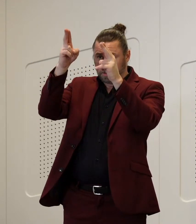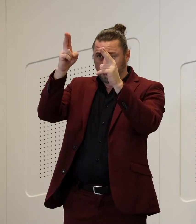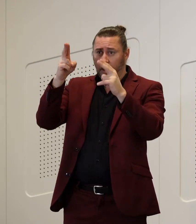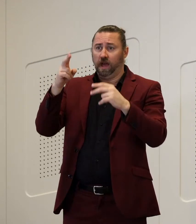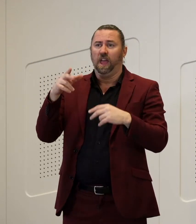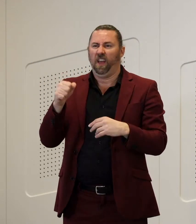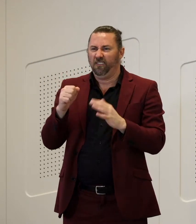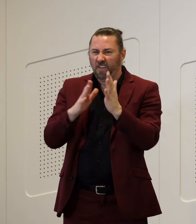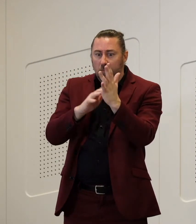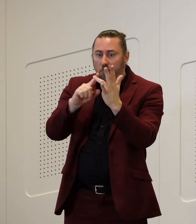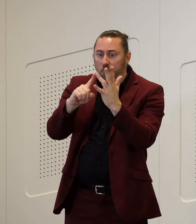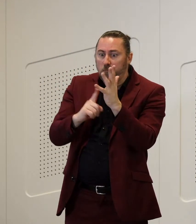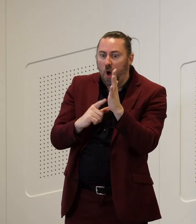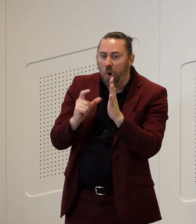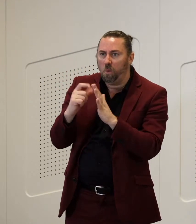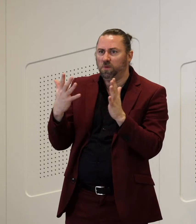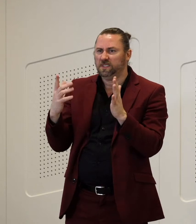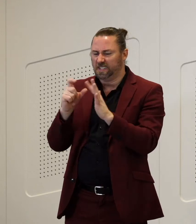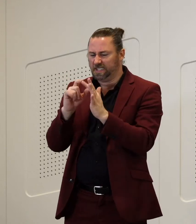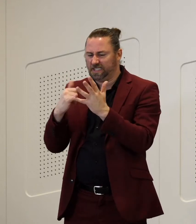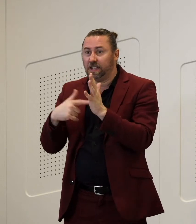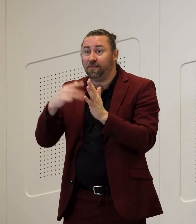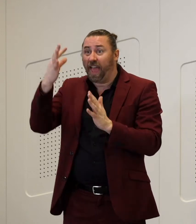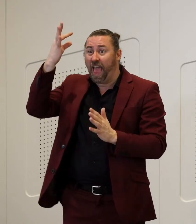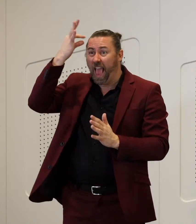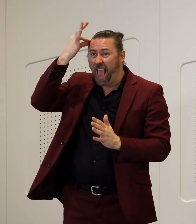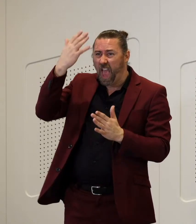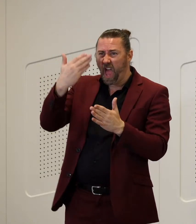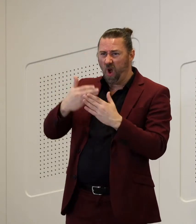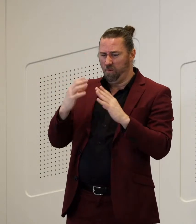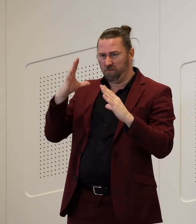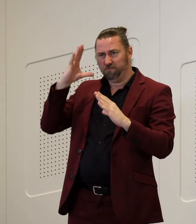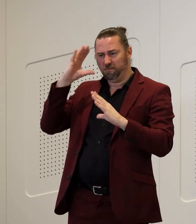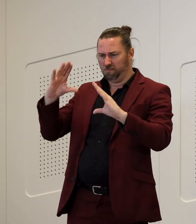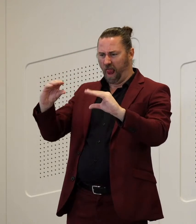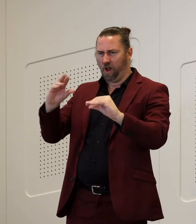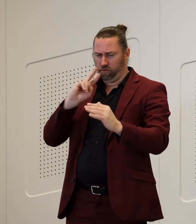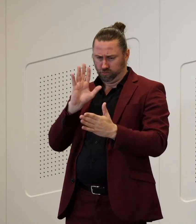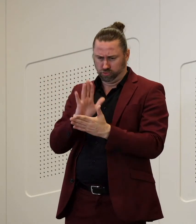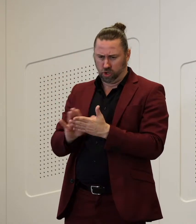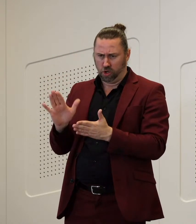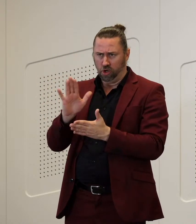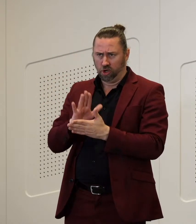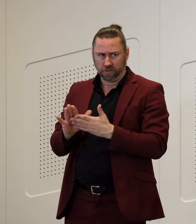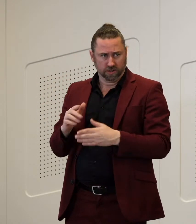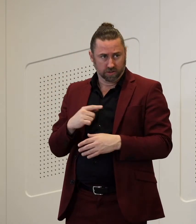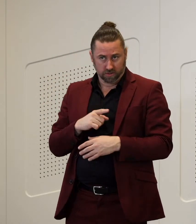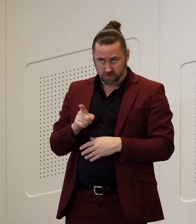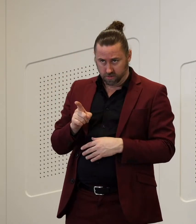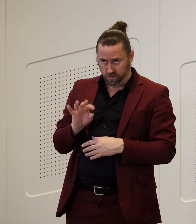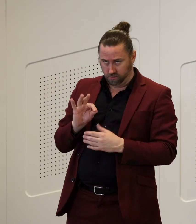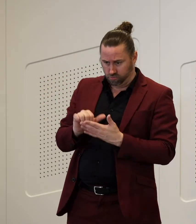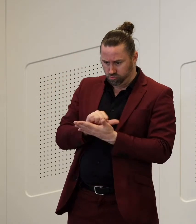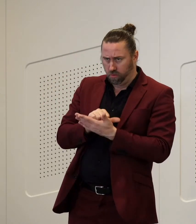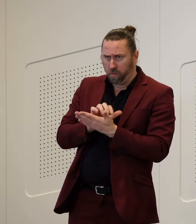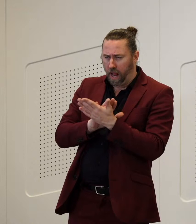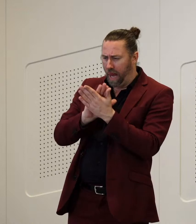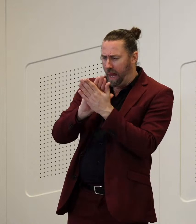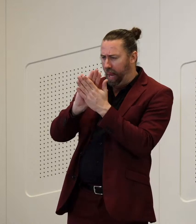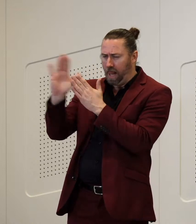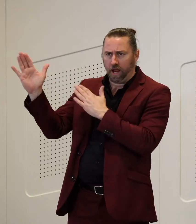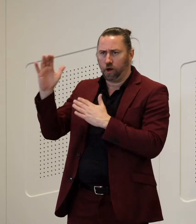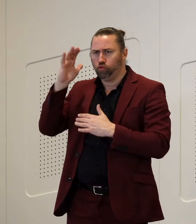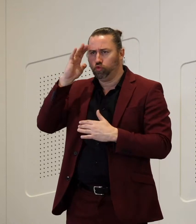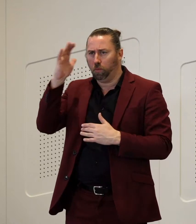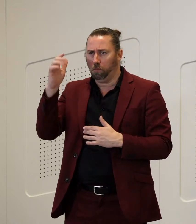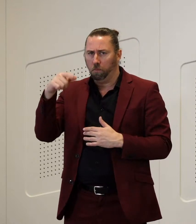pillow, mould, dust. It looks quite dirty, and they're concerned that it's not properly being cleaned. What checks and measures